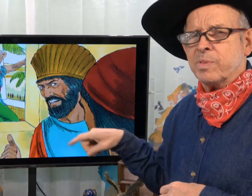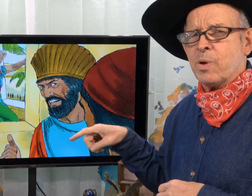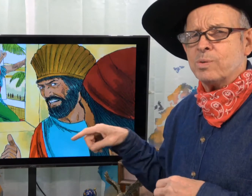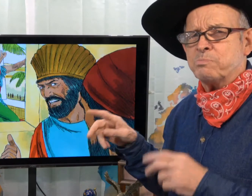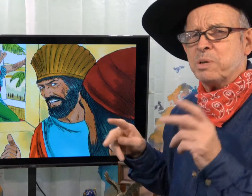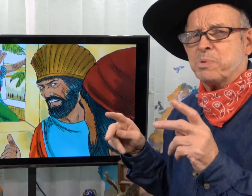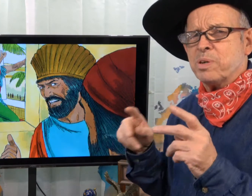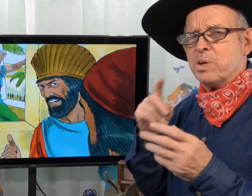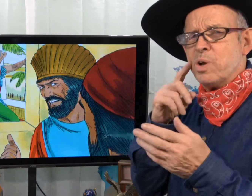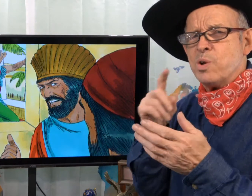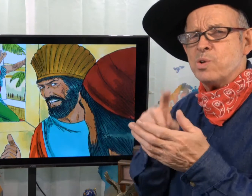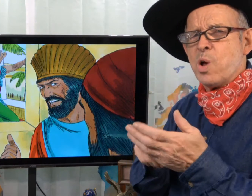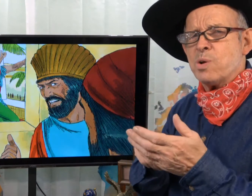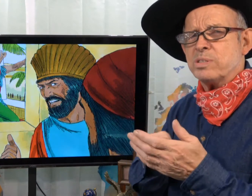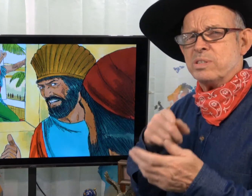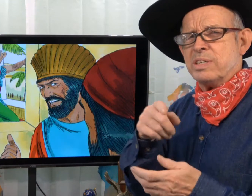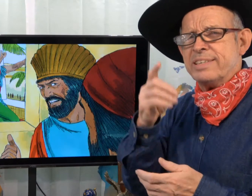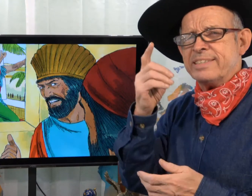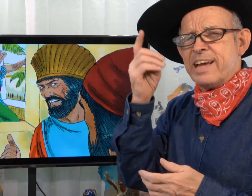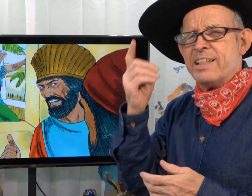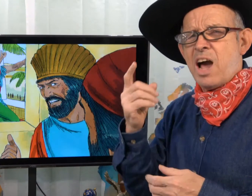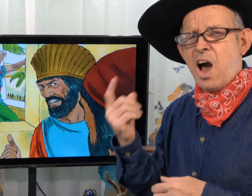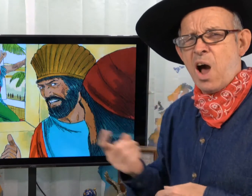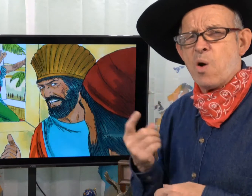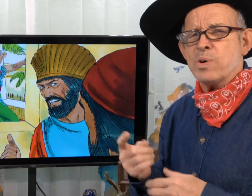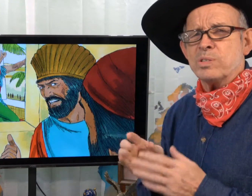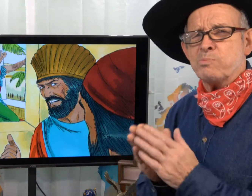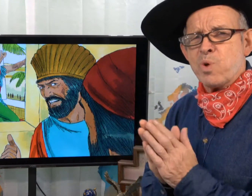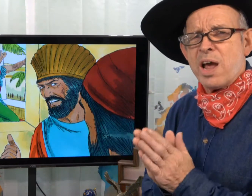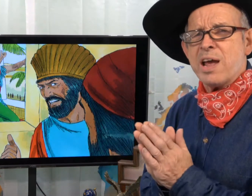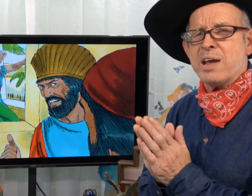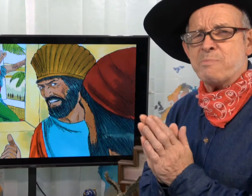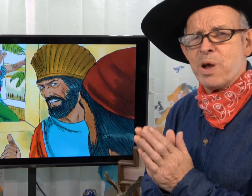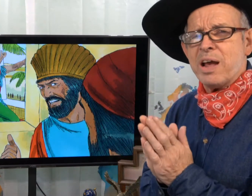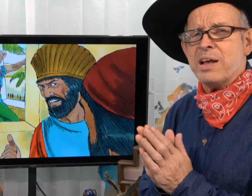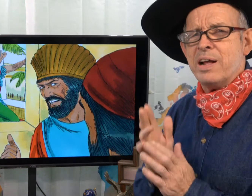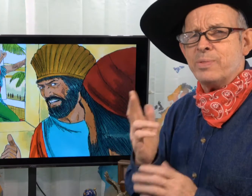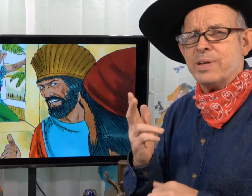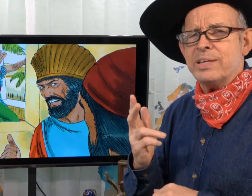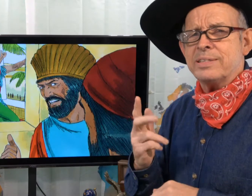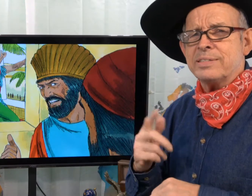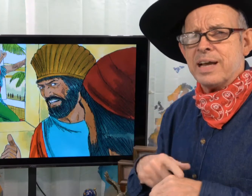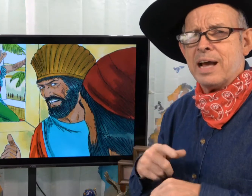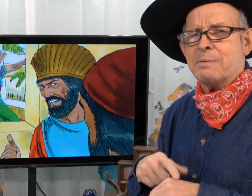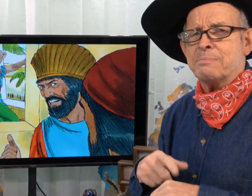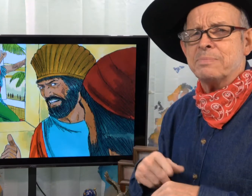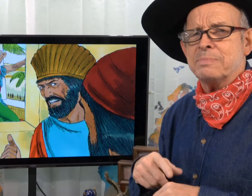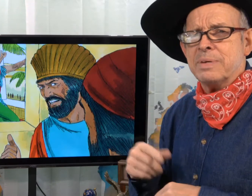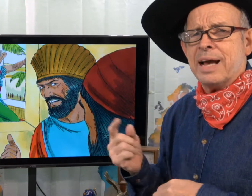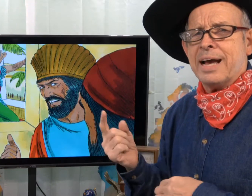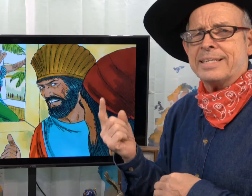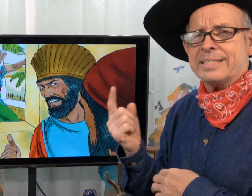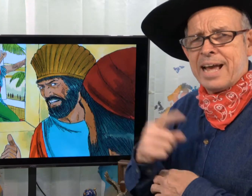Those people are nervous and I always pray three times a day.